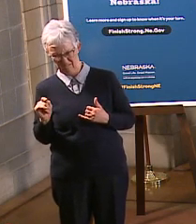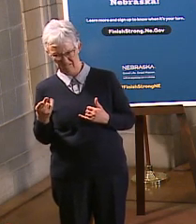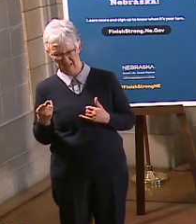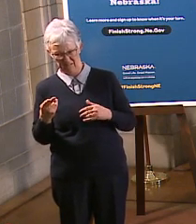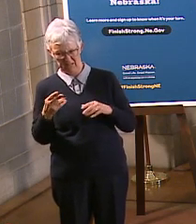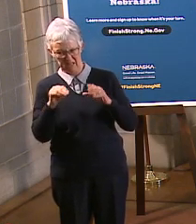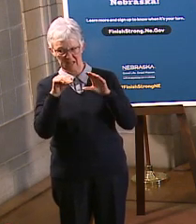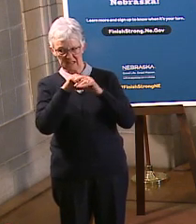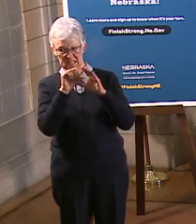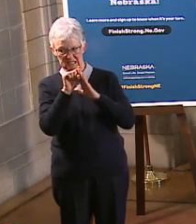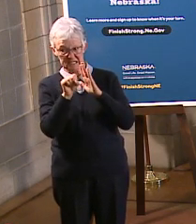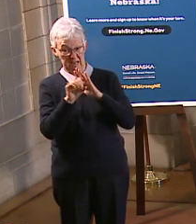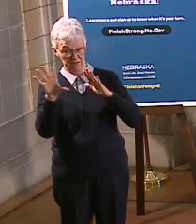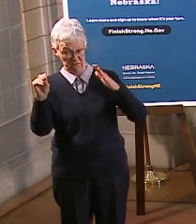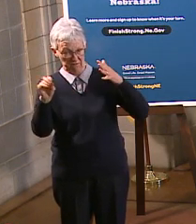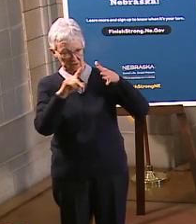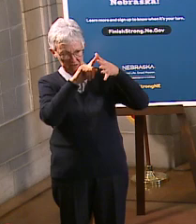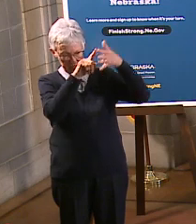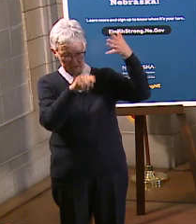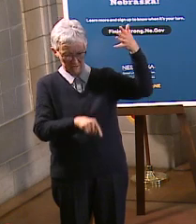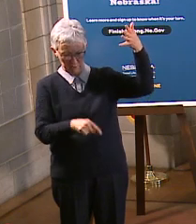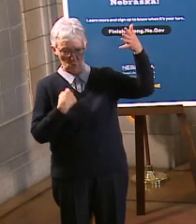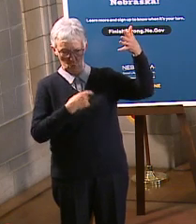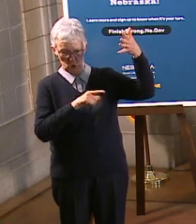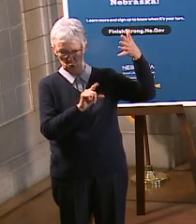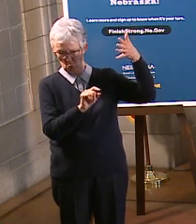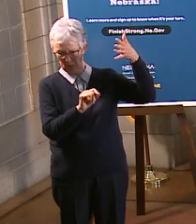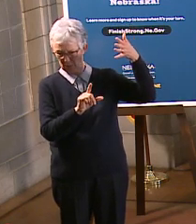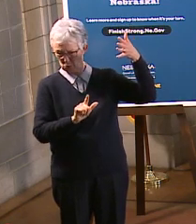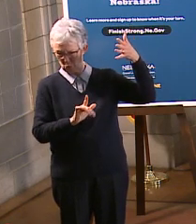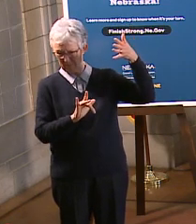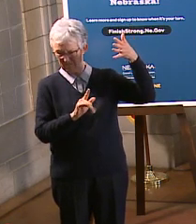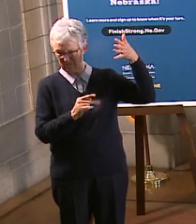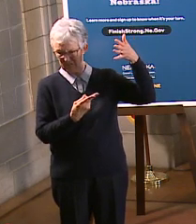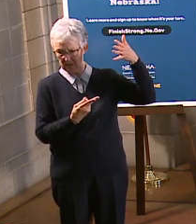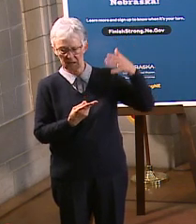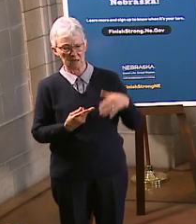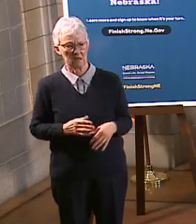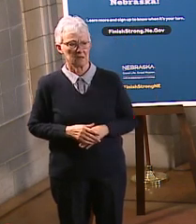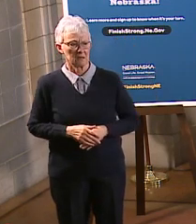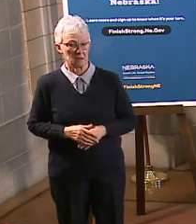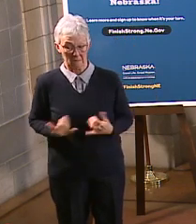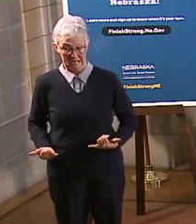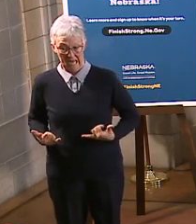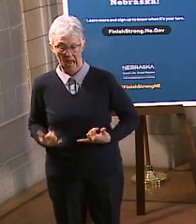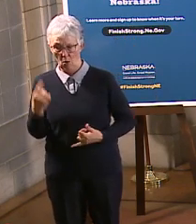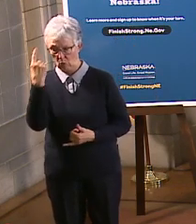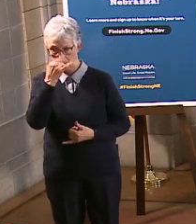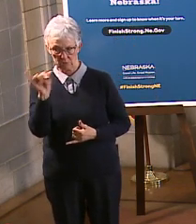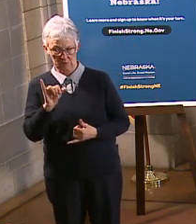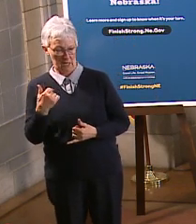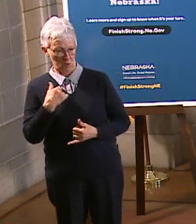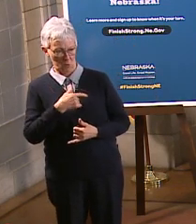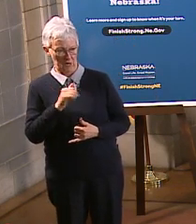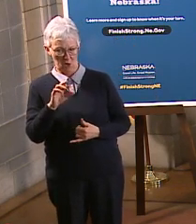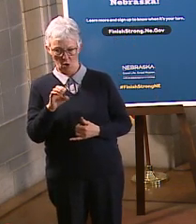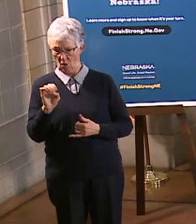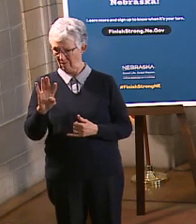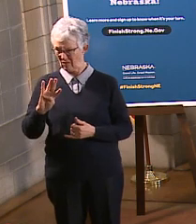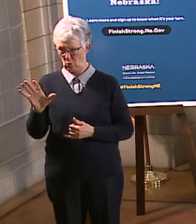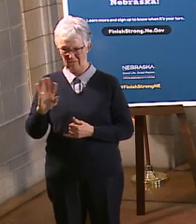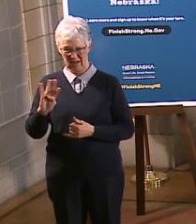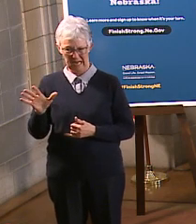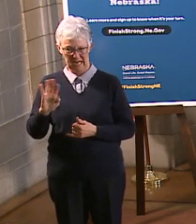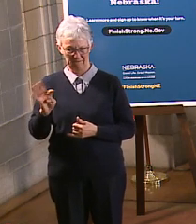and we want to do better than that. Trust me, we want to do better. But why does it look like we're number 45 as far as the overall doses getting out there?